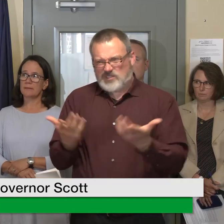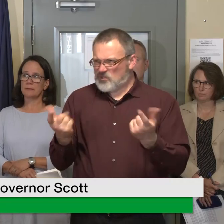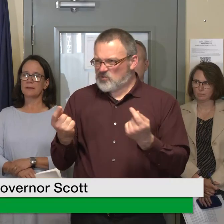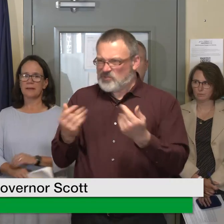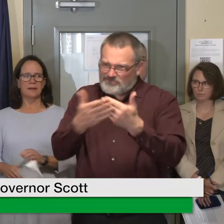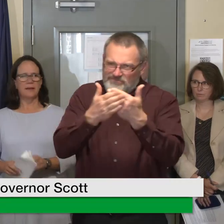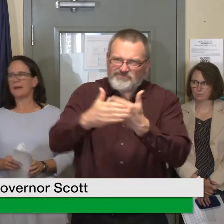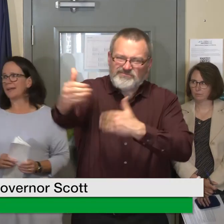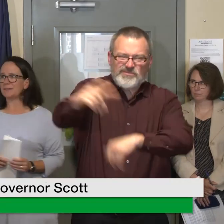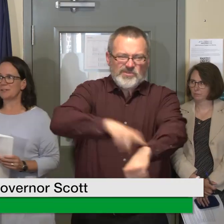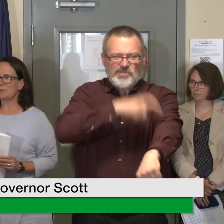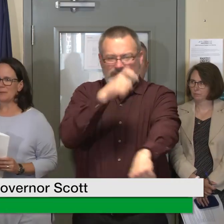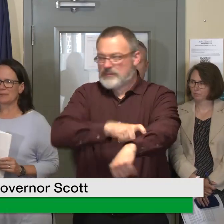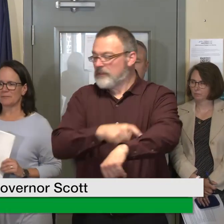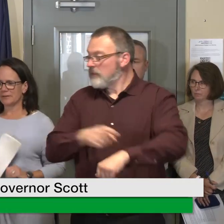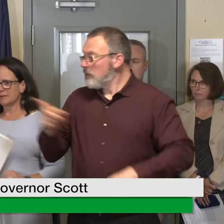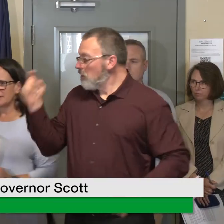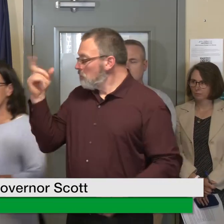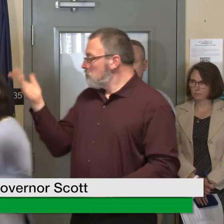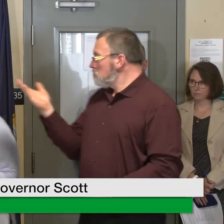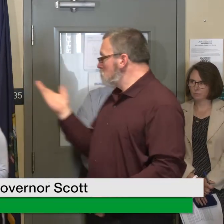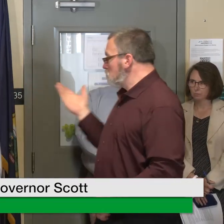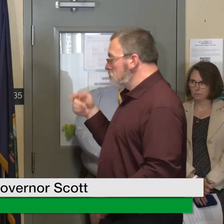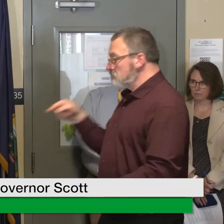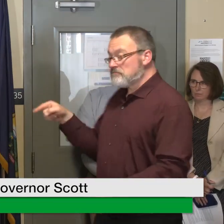Pat or Julie? I can start, maybe, Governor.